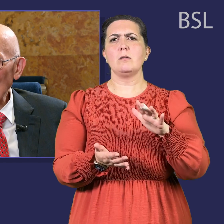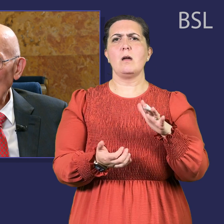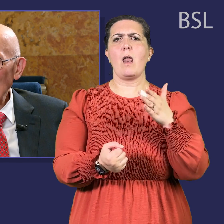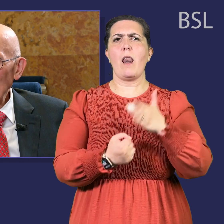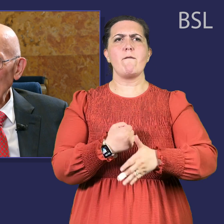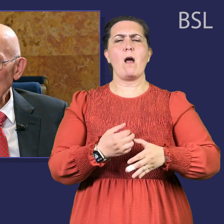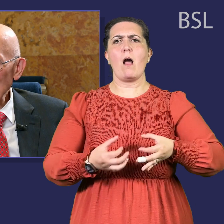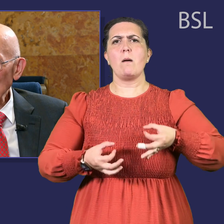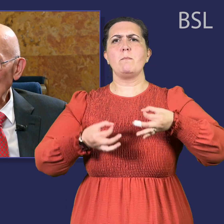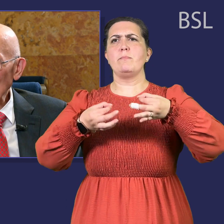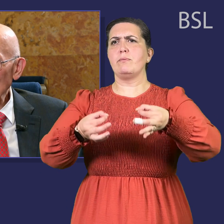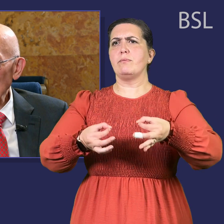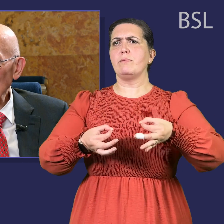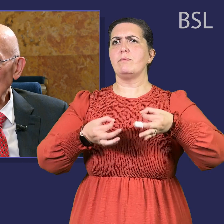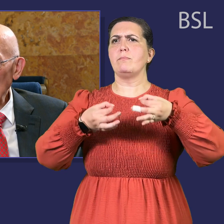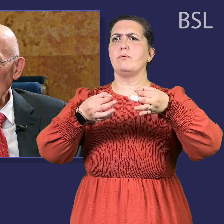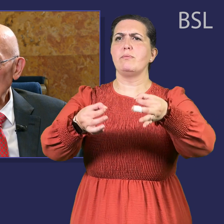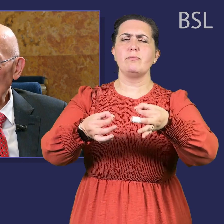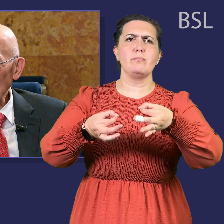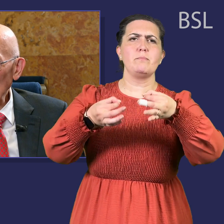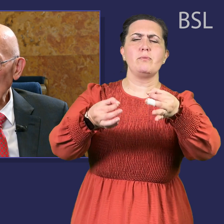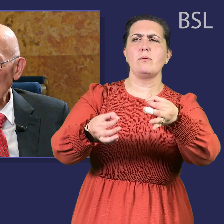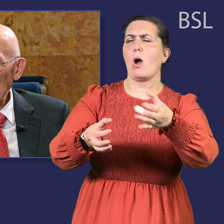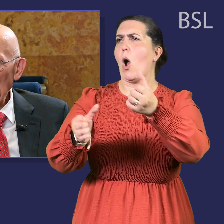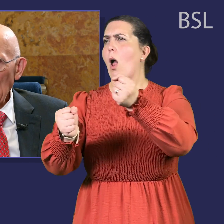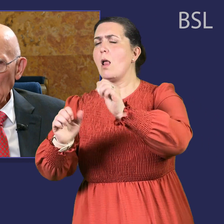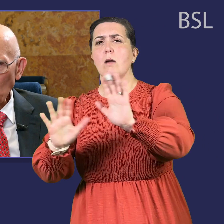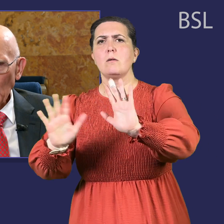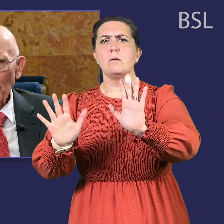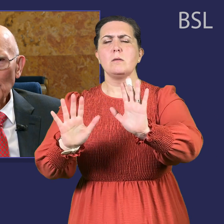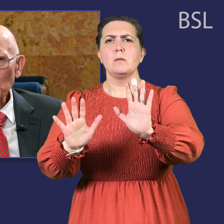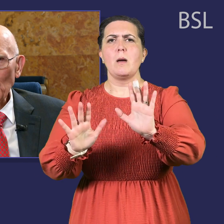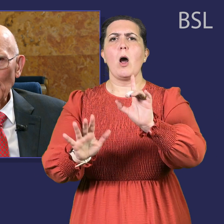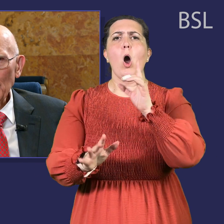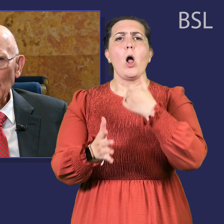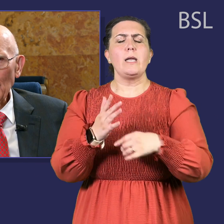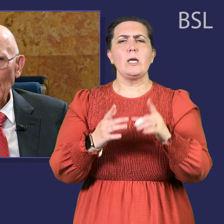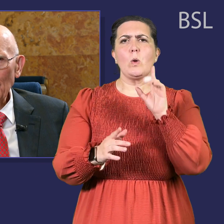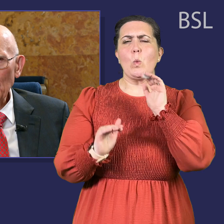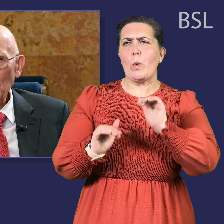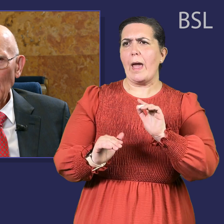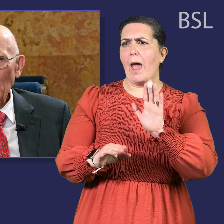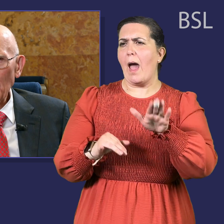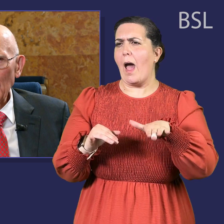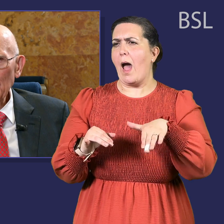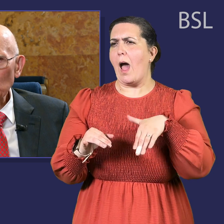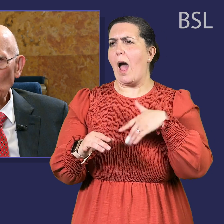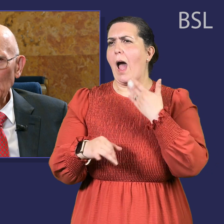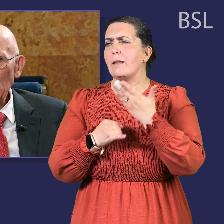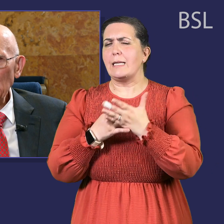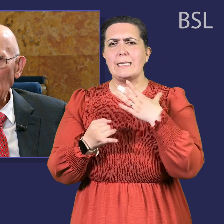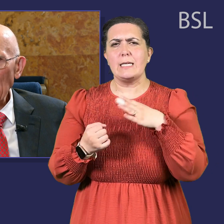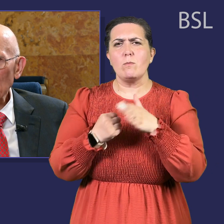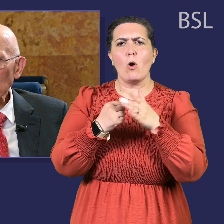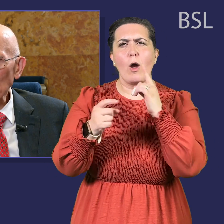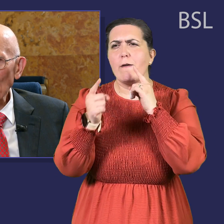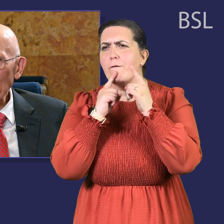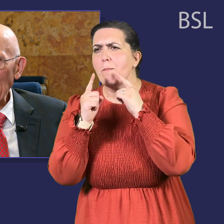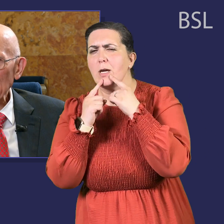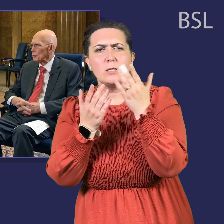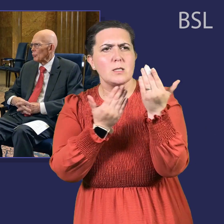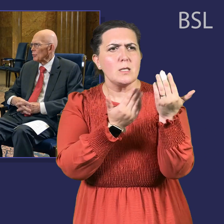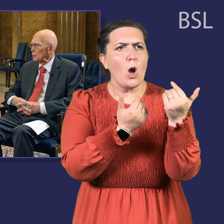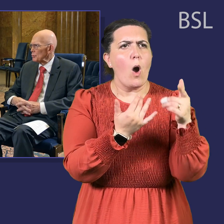a decision on something brought before him. He will postpone it if he believes we need to gather some